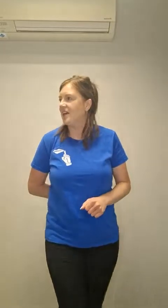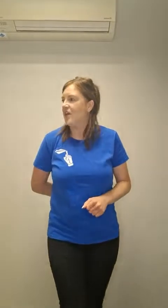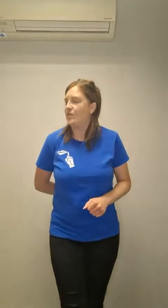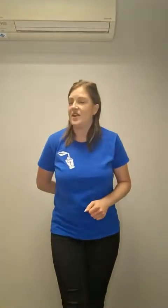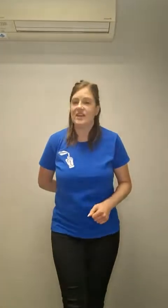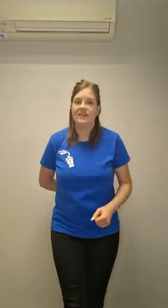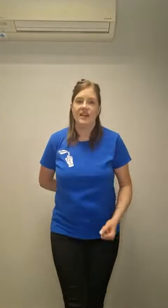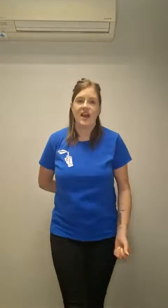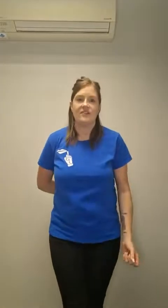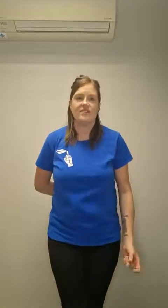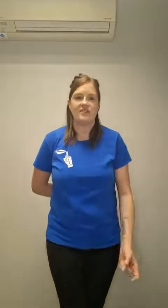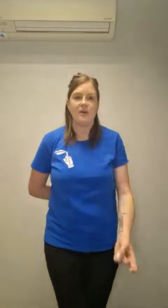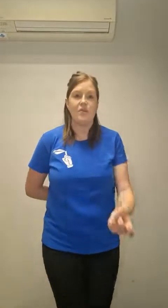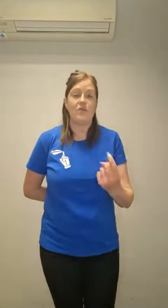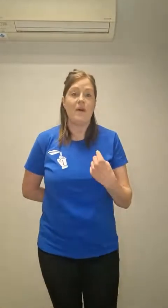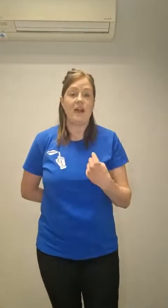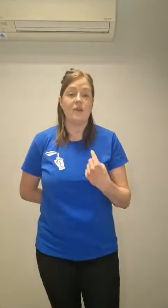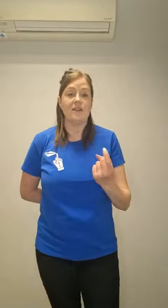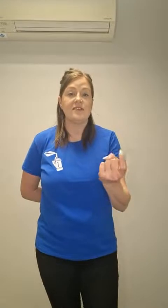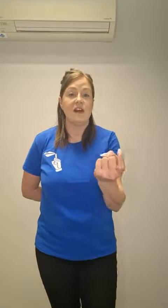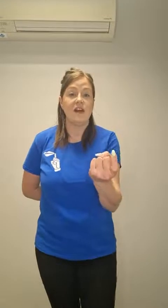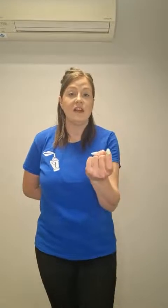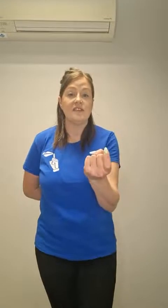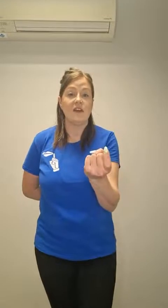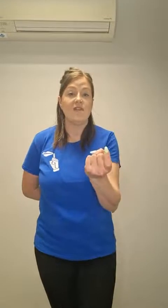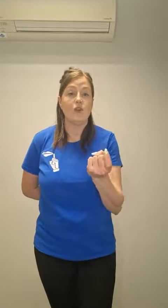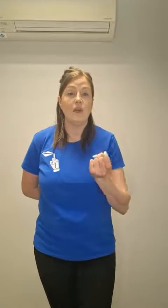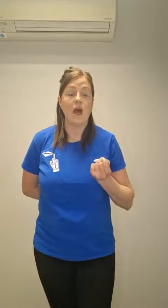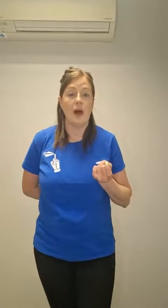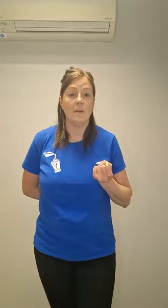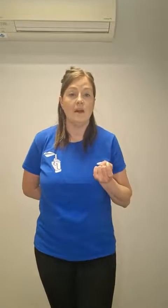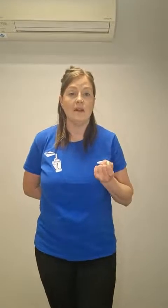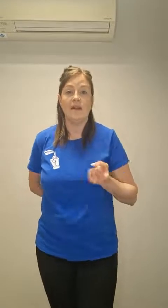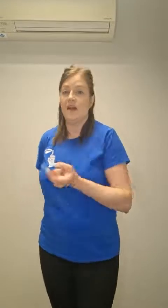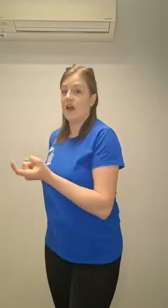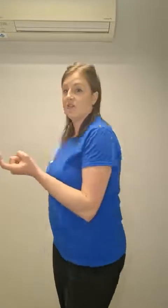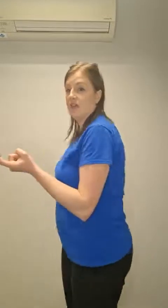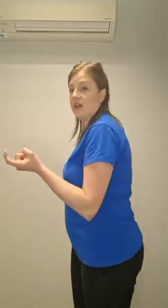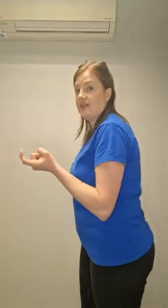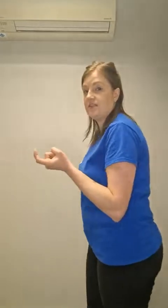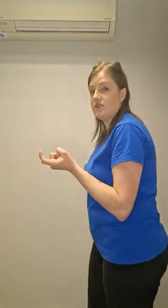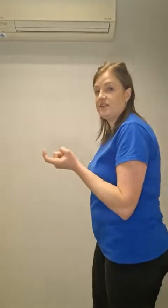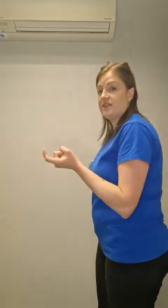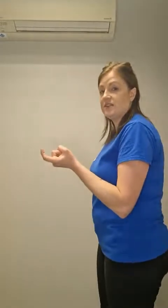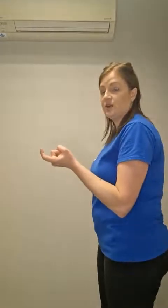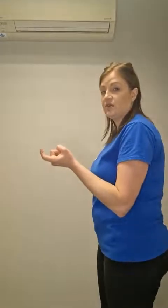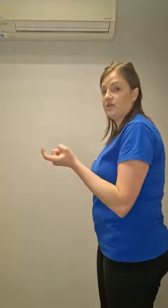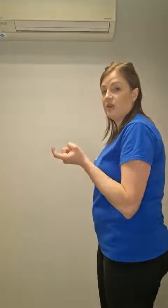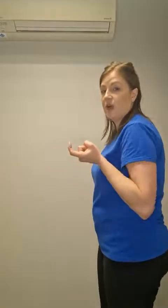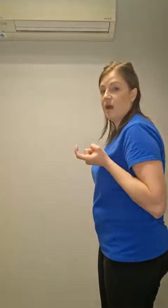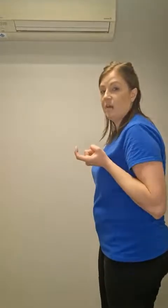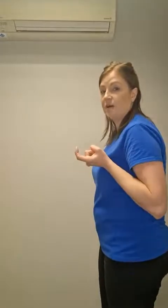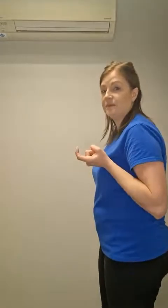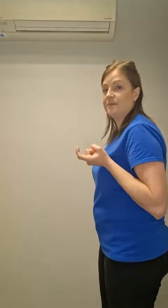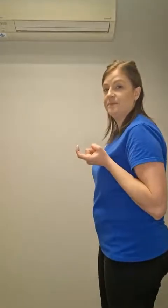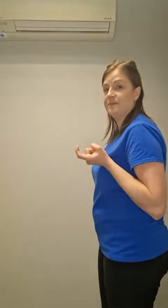We can then have the sign move backwards, like in the sign for come. I'll do that again so you can see, so to come.